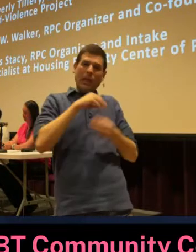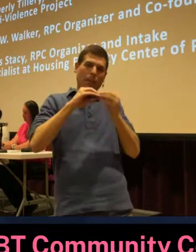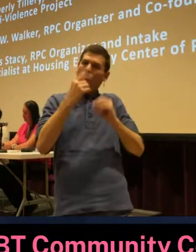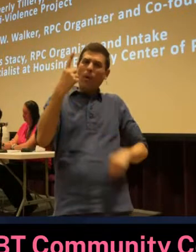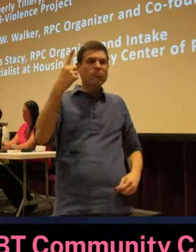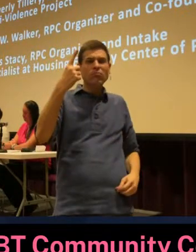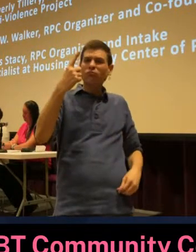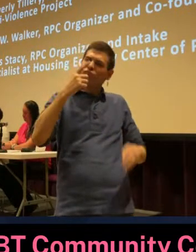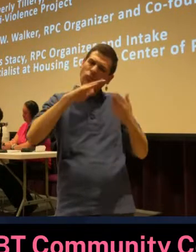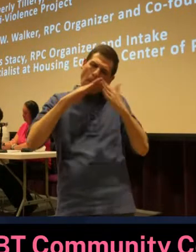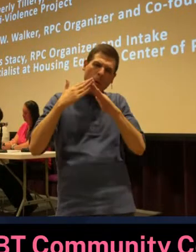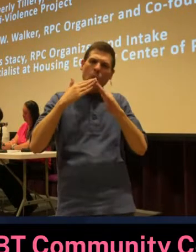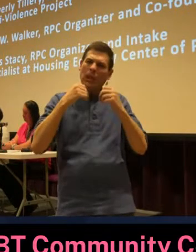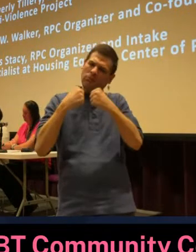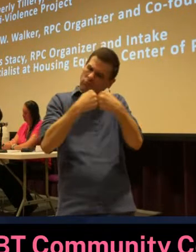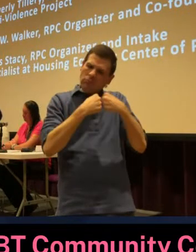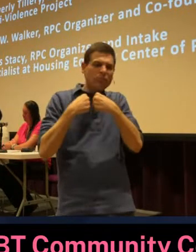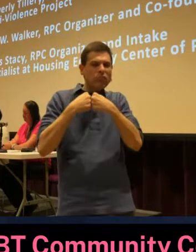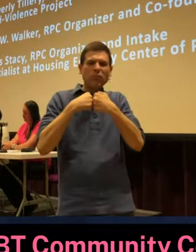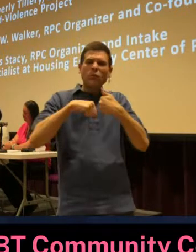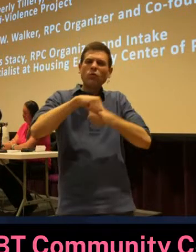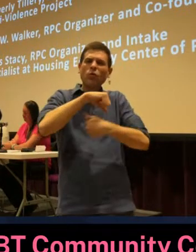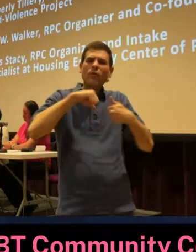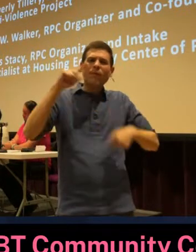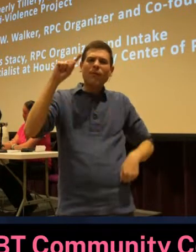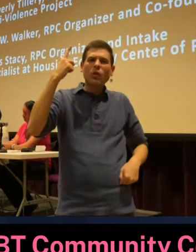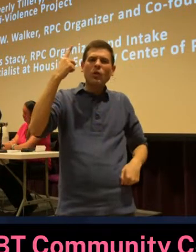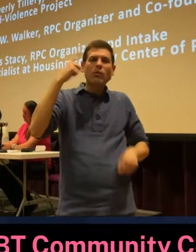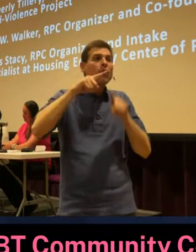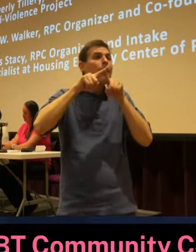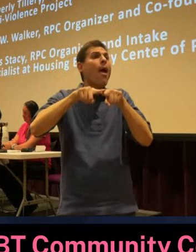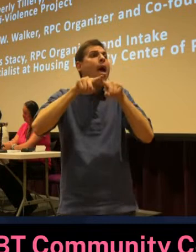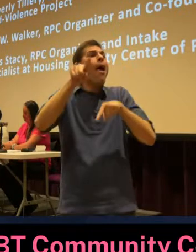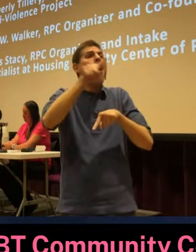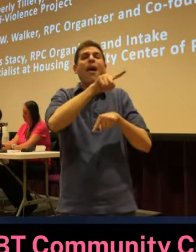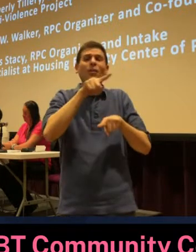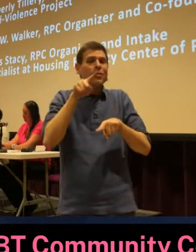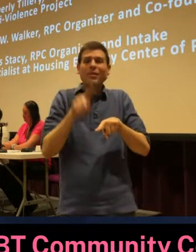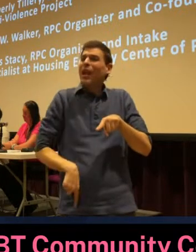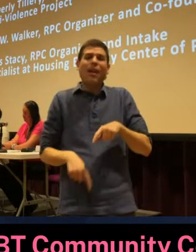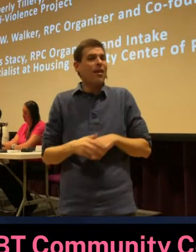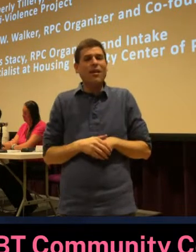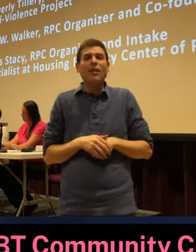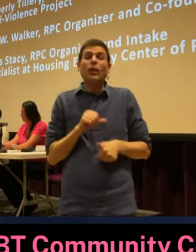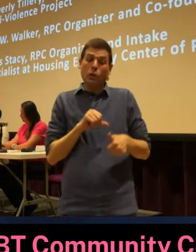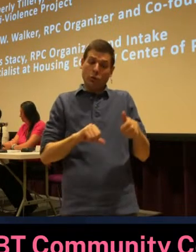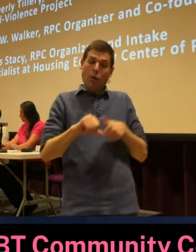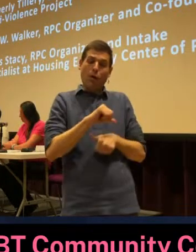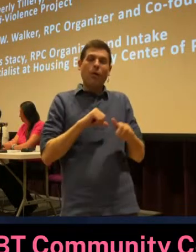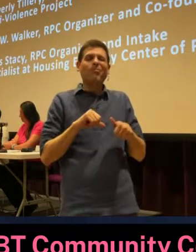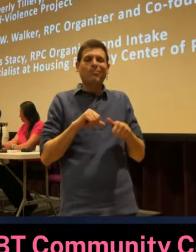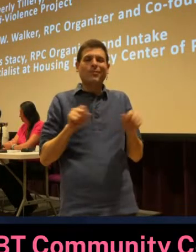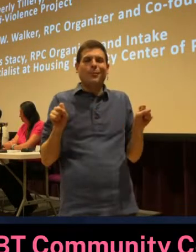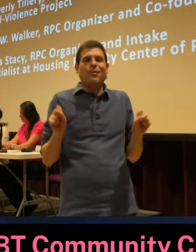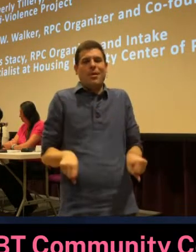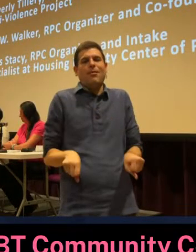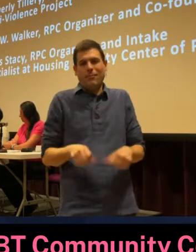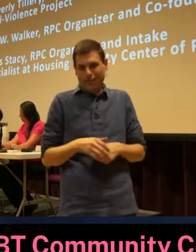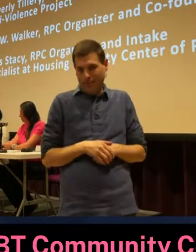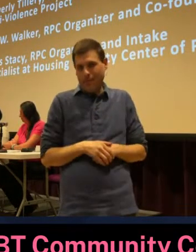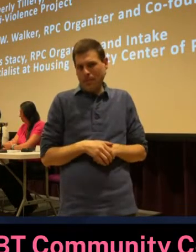measures, because again, we can only rely on ourselves. So we've been